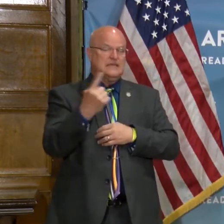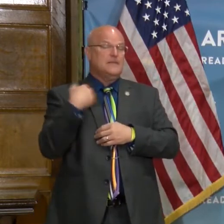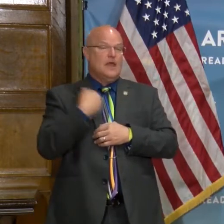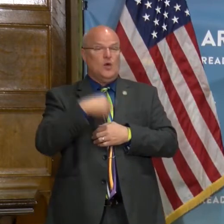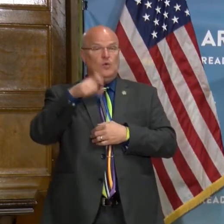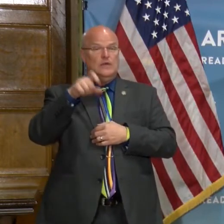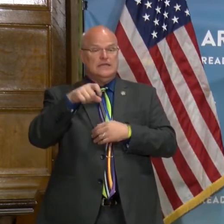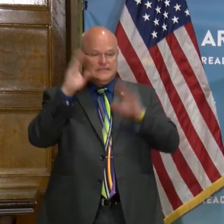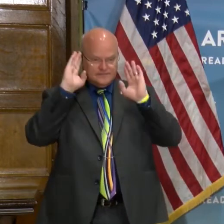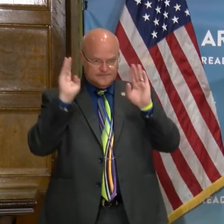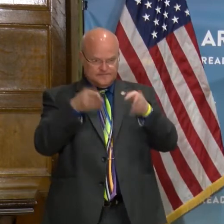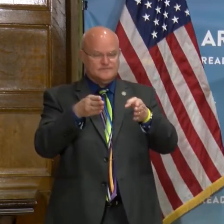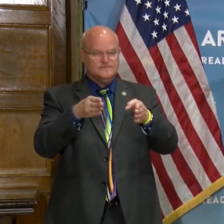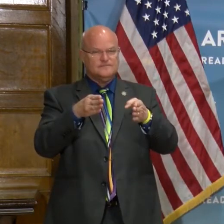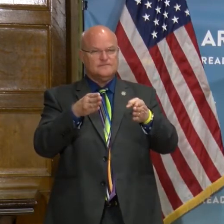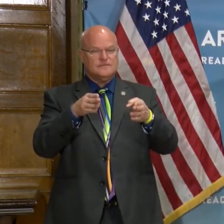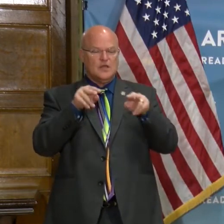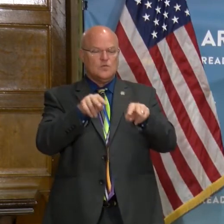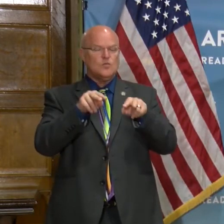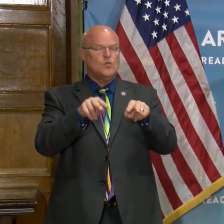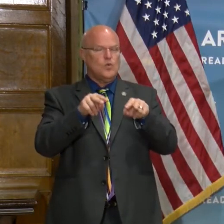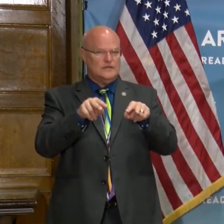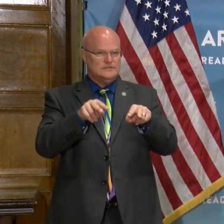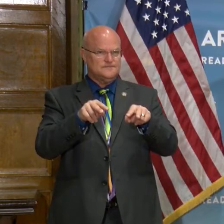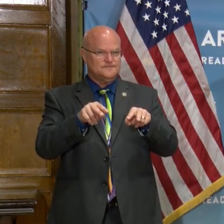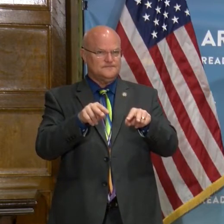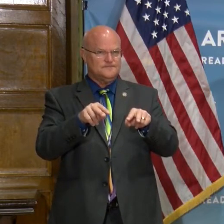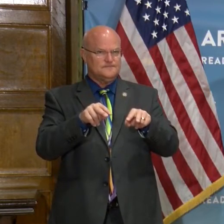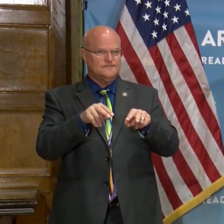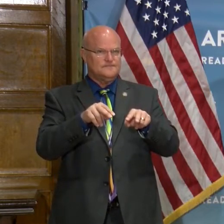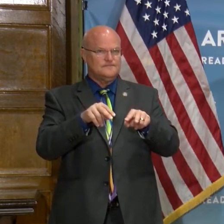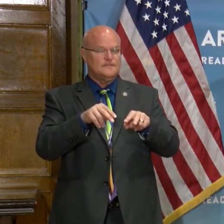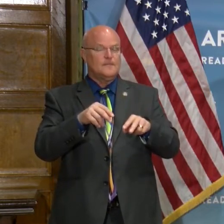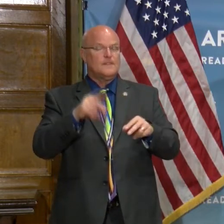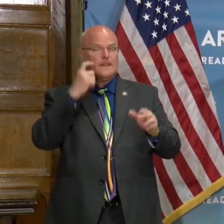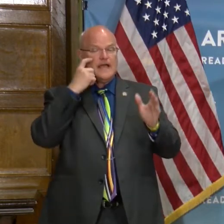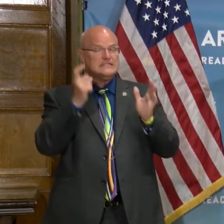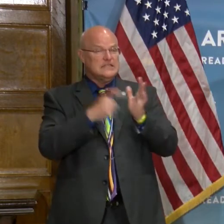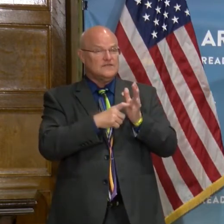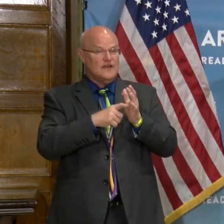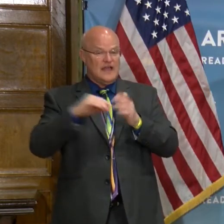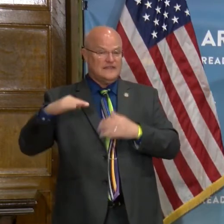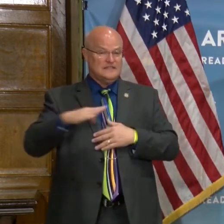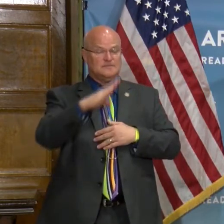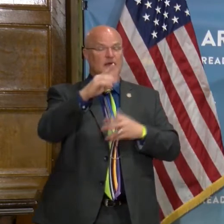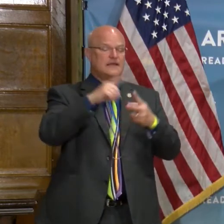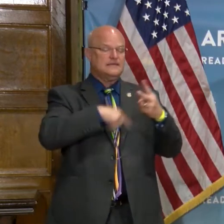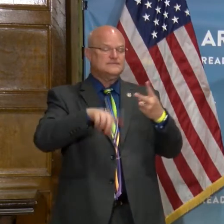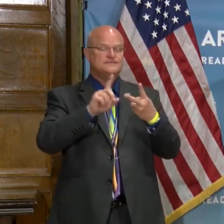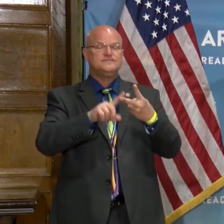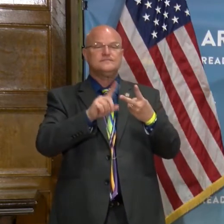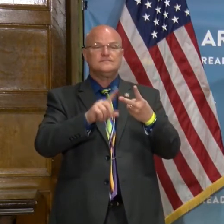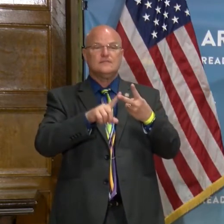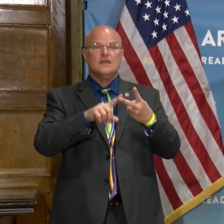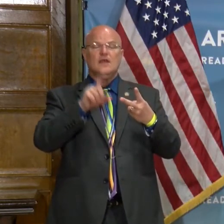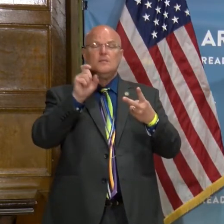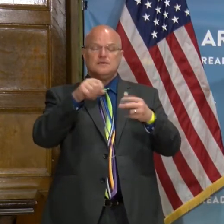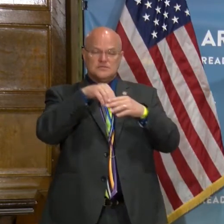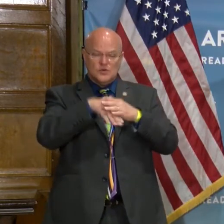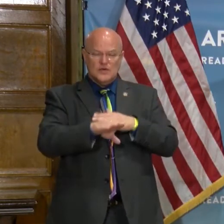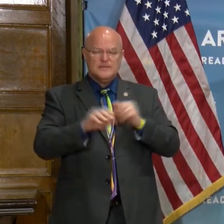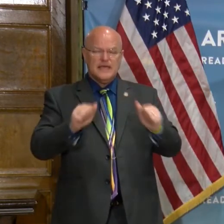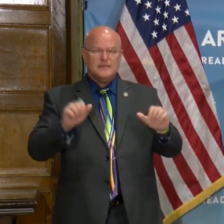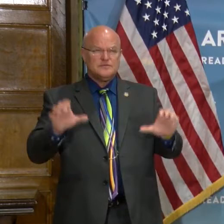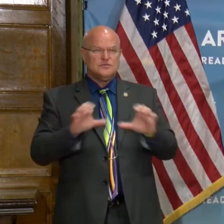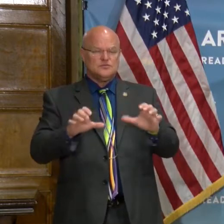that we need to watch very closely. Identify the spike, and then you have to go in and be